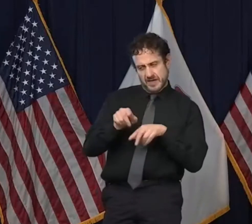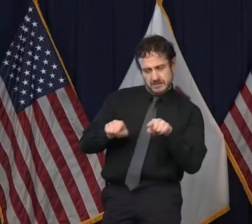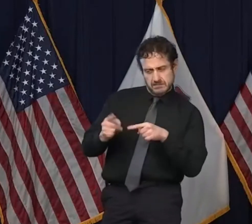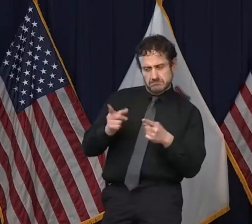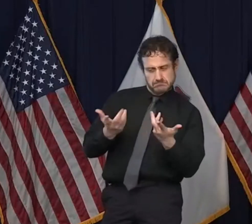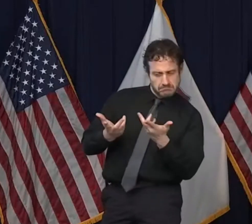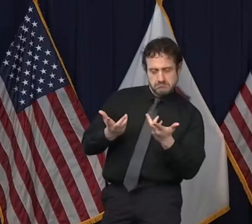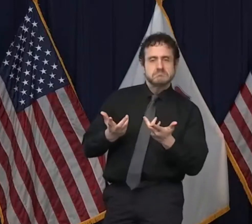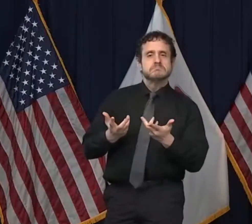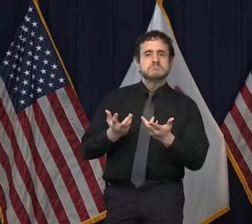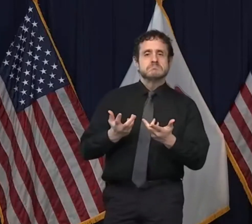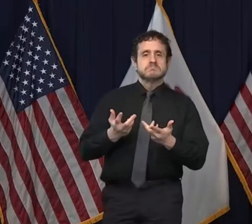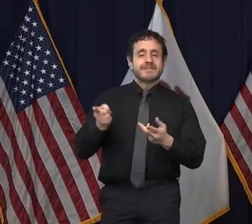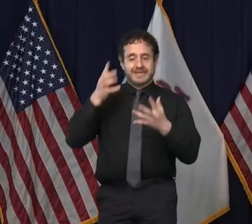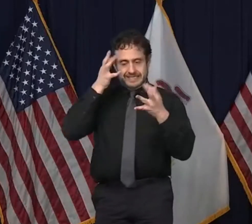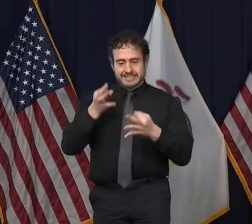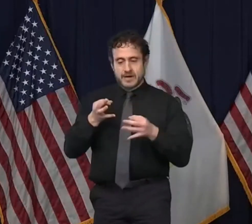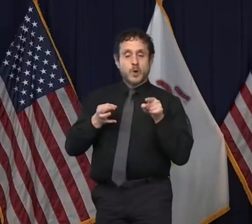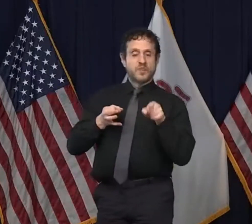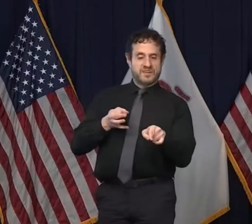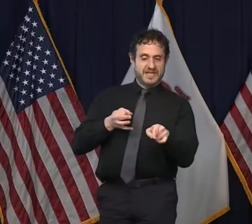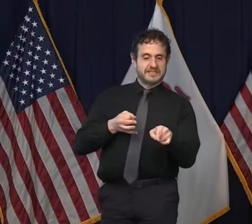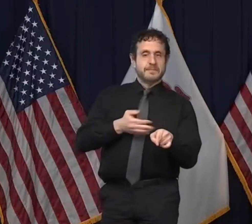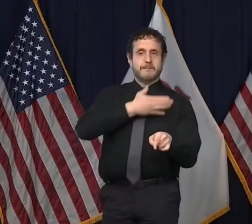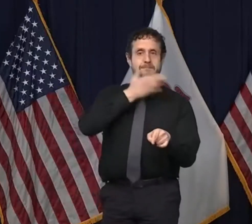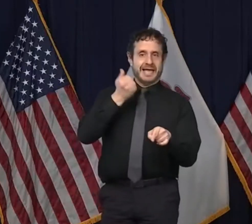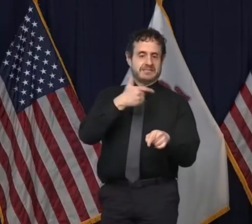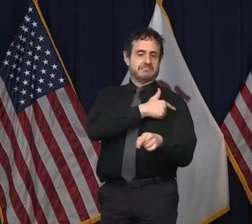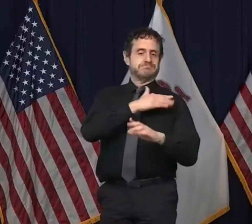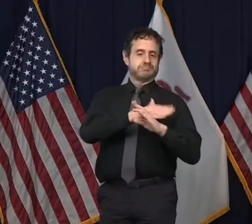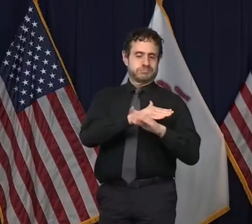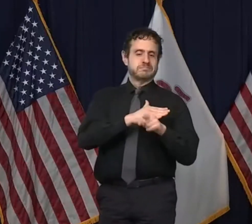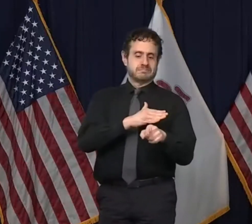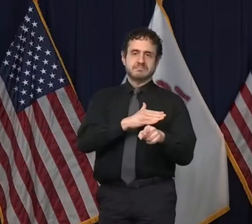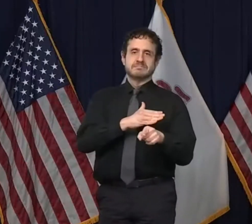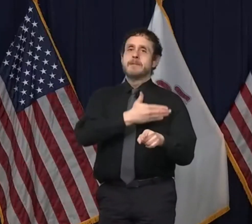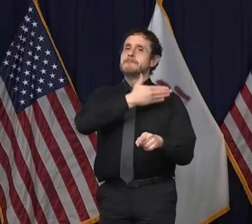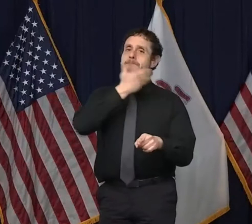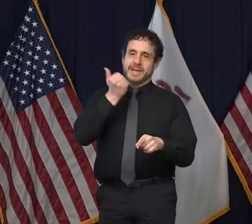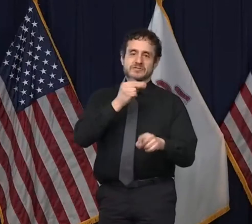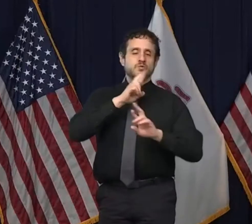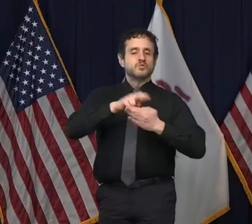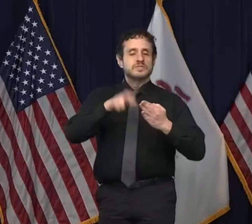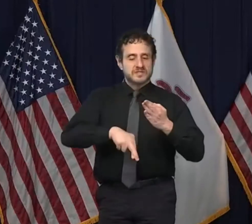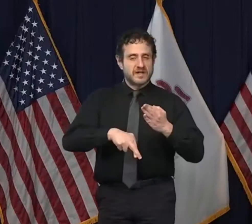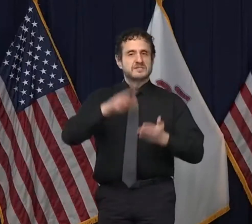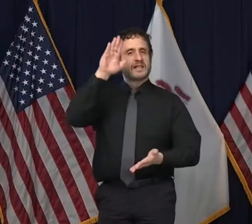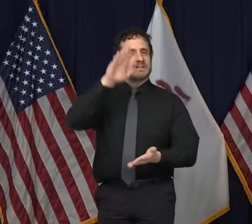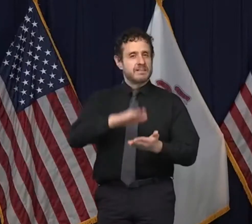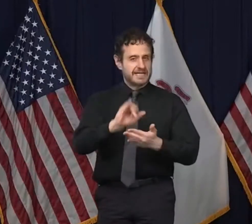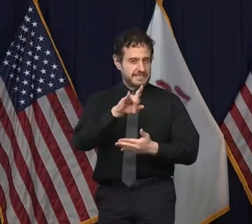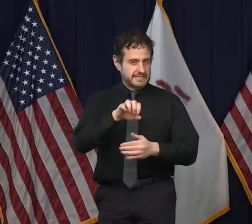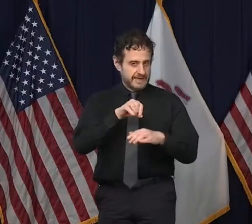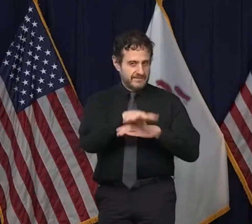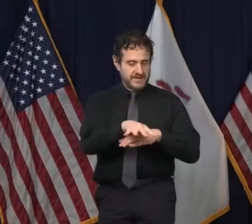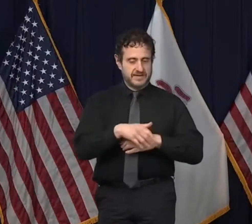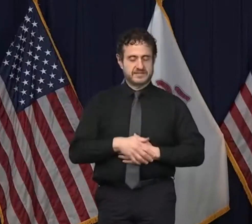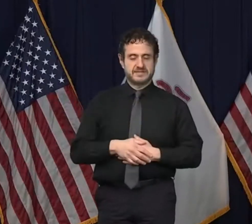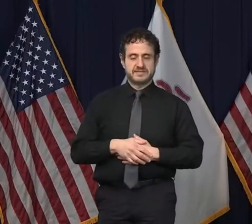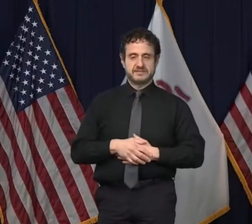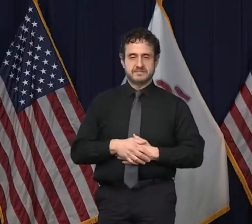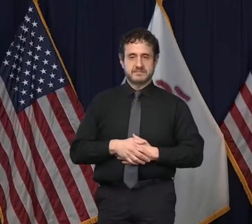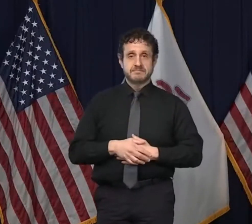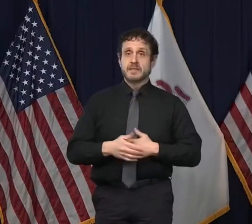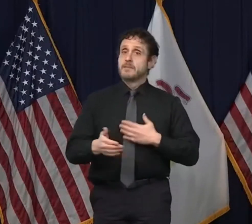to proceed with the most effective of those 2 options with the least potential side effects. But no matter which candidate